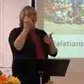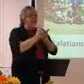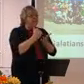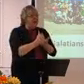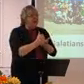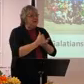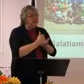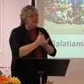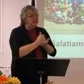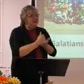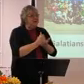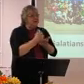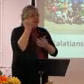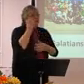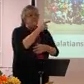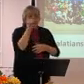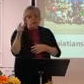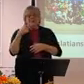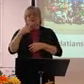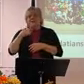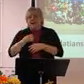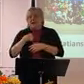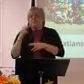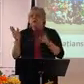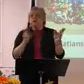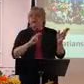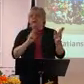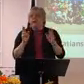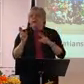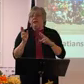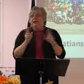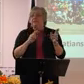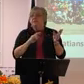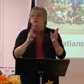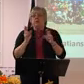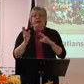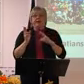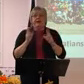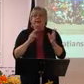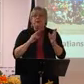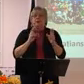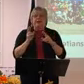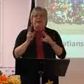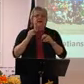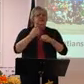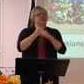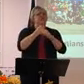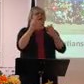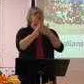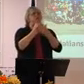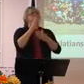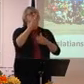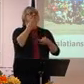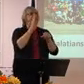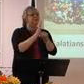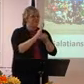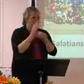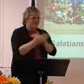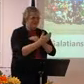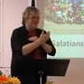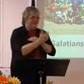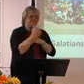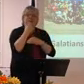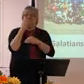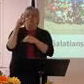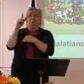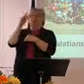Amen. If you and I would just be ready. And so renew your commitment this morning to say, okay,